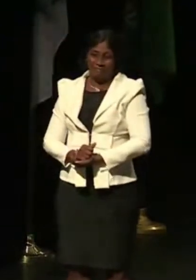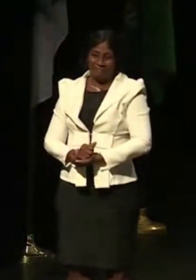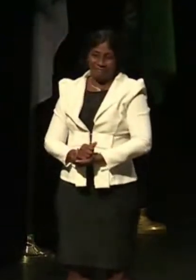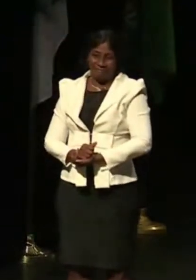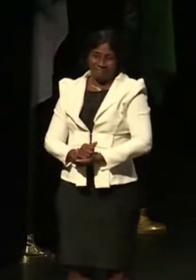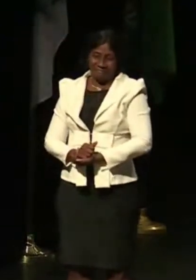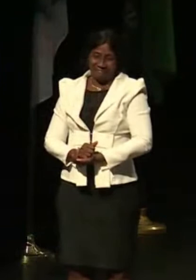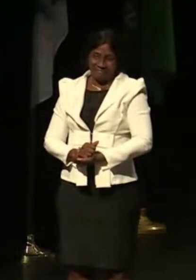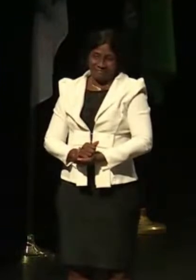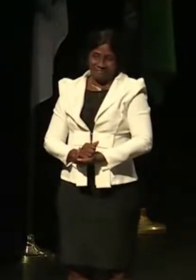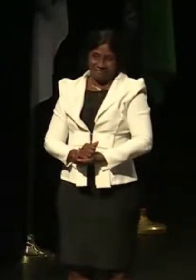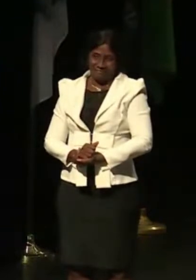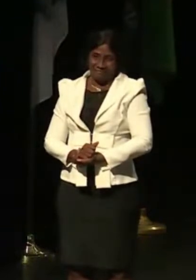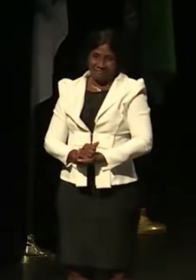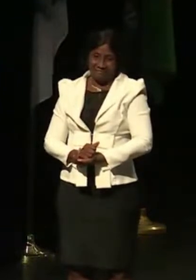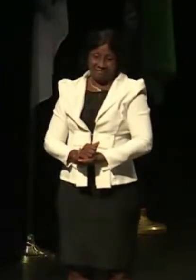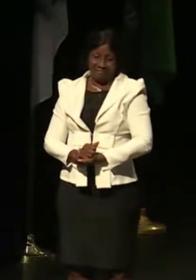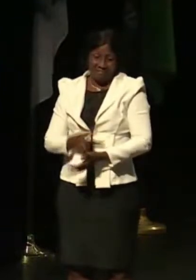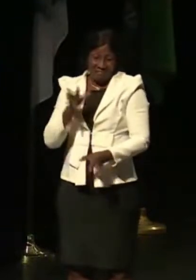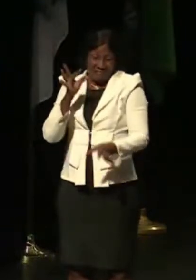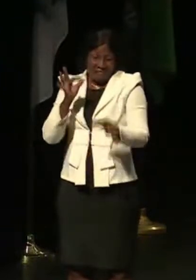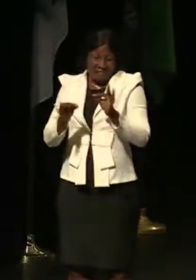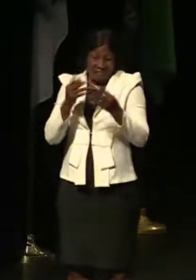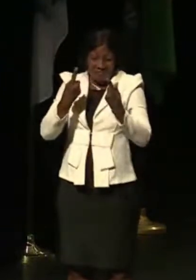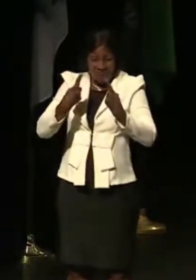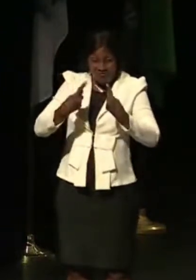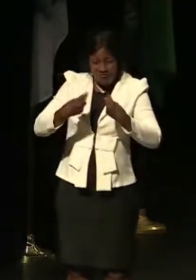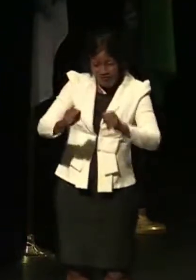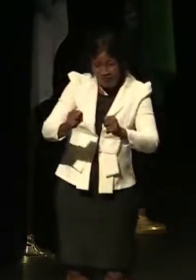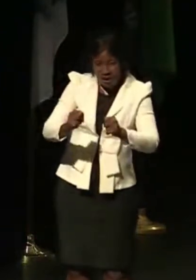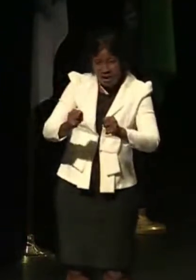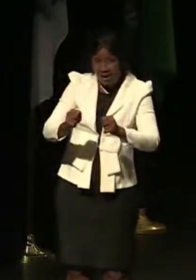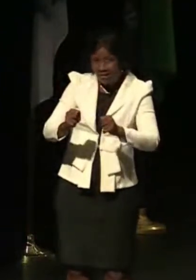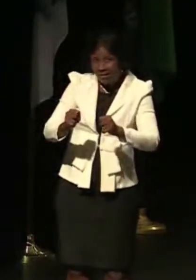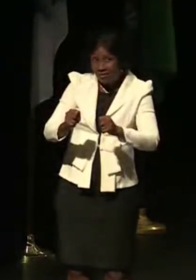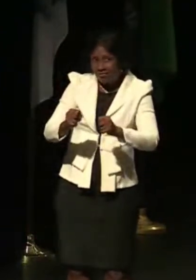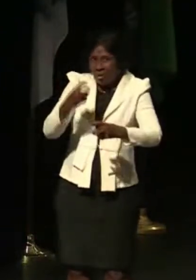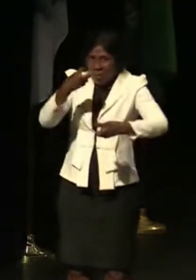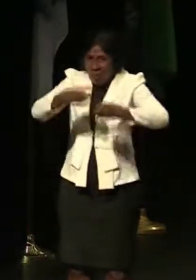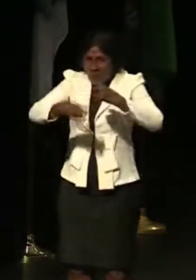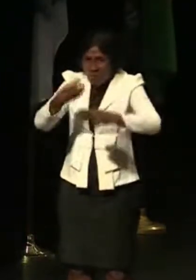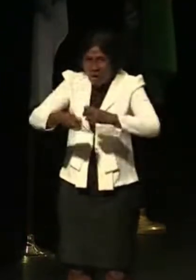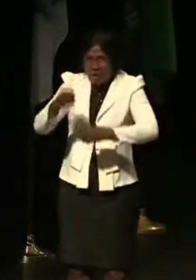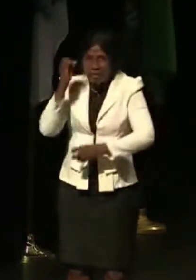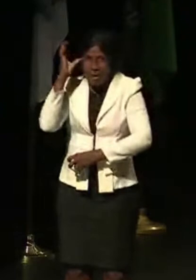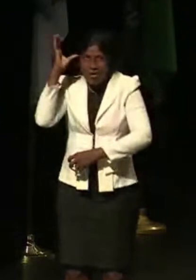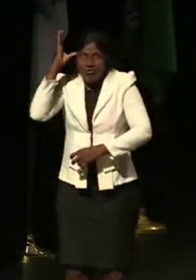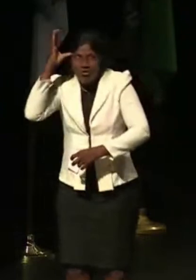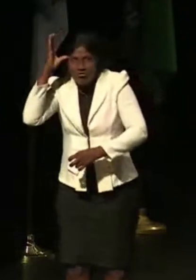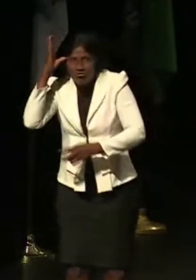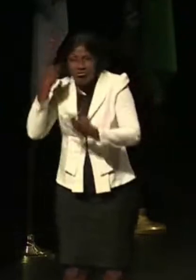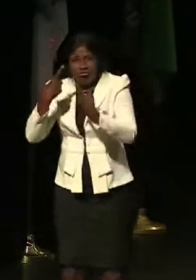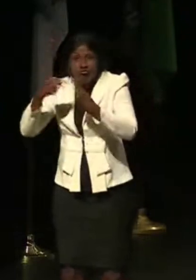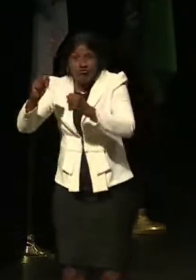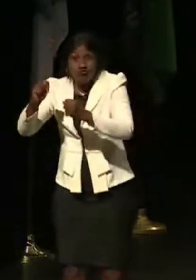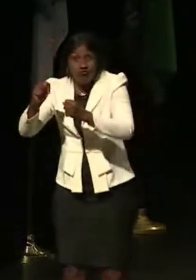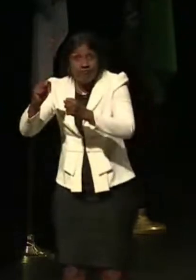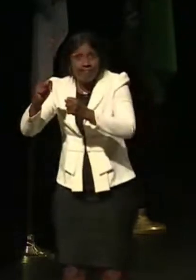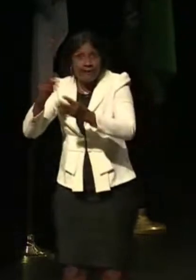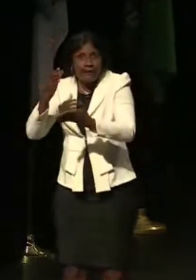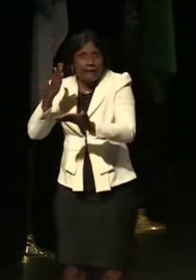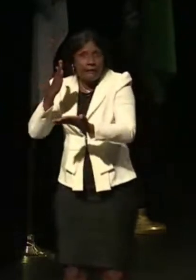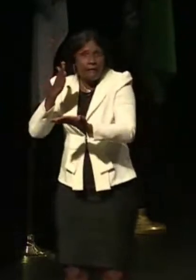René Descartes, in an attempt to solve the problem of knowledge, how do I know that I know anything at all, came up with his